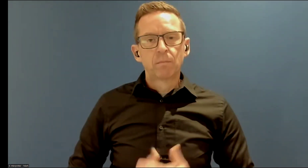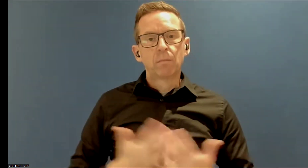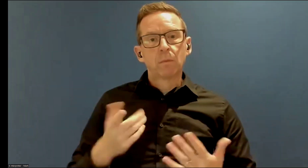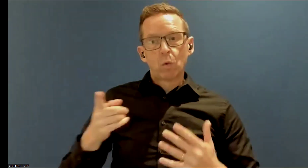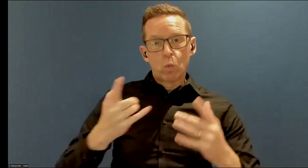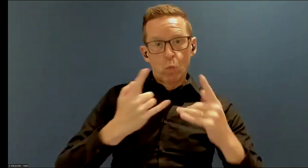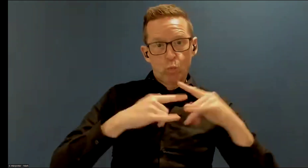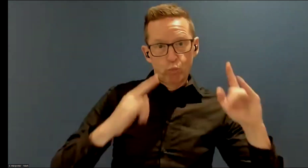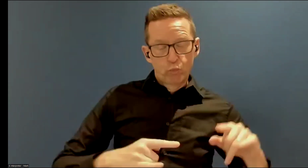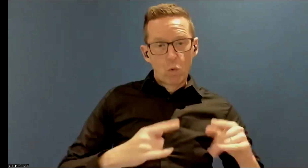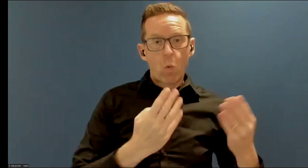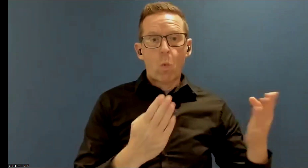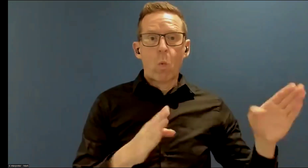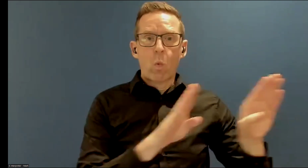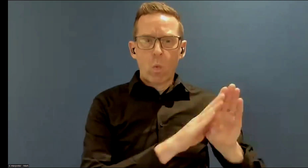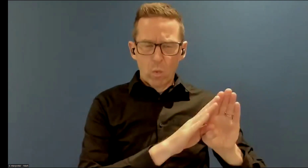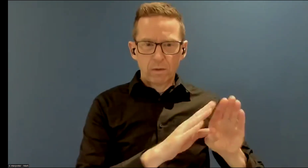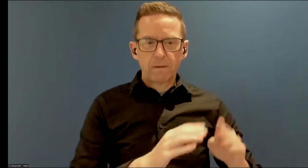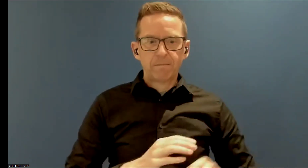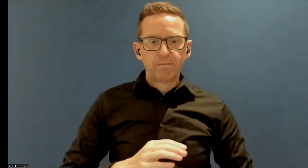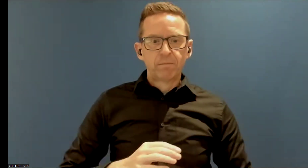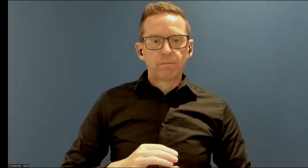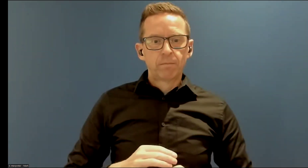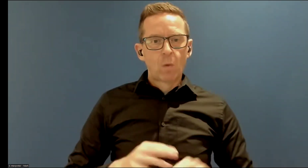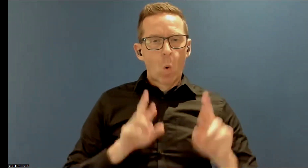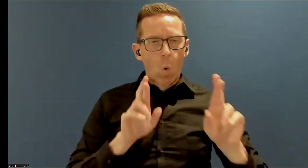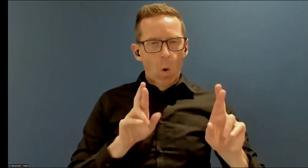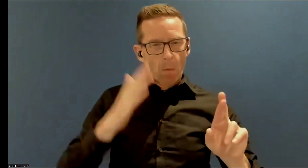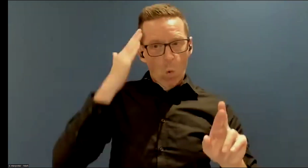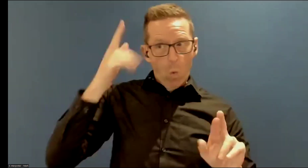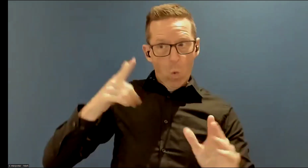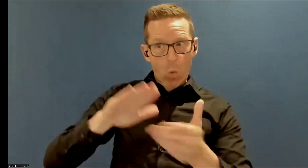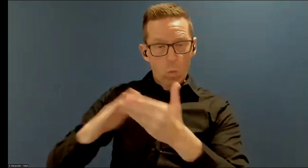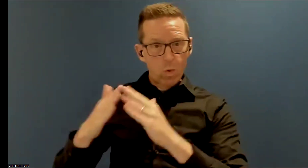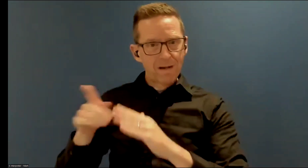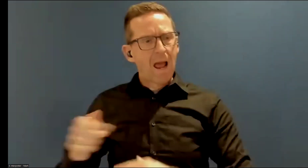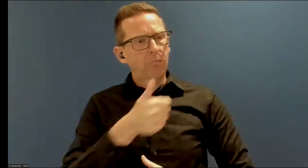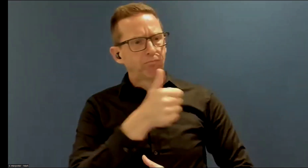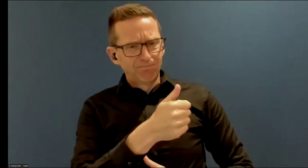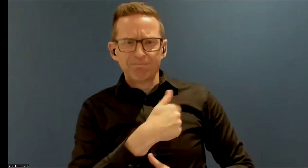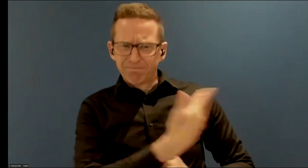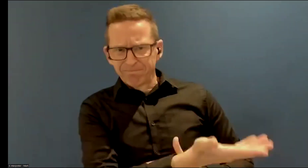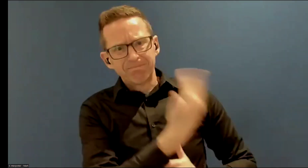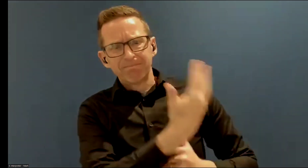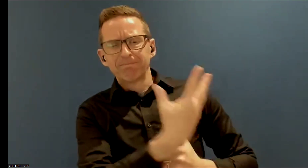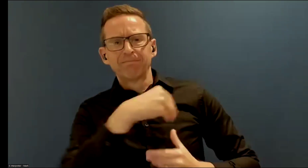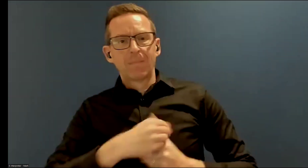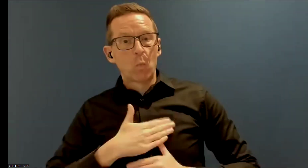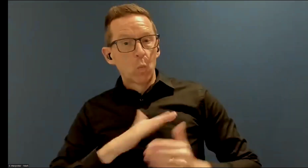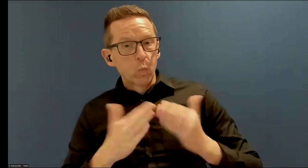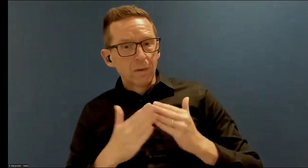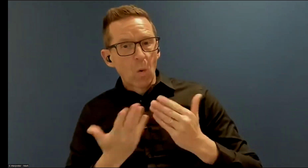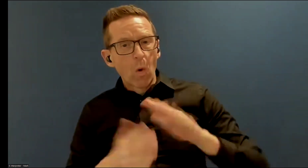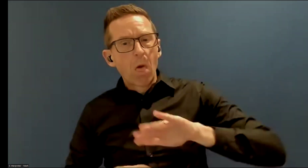closed, then they will be well received in the communities. I once was in Denmark. And Hi,